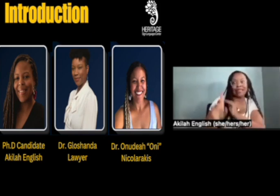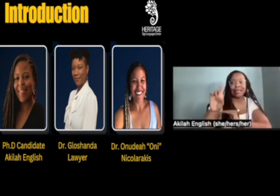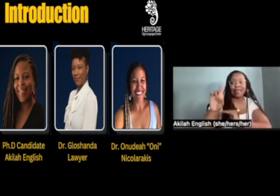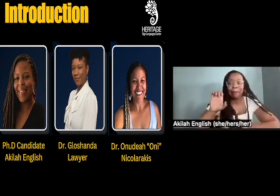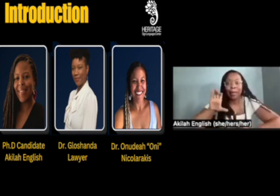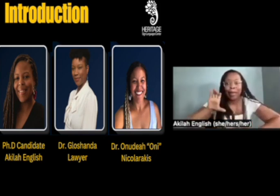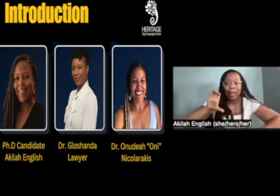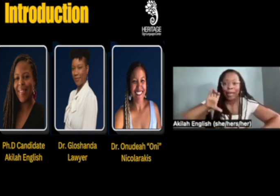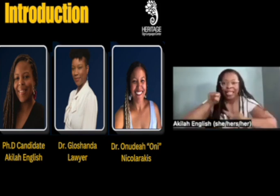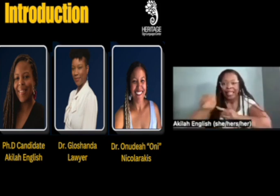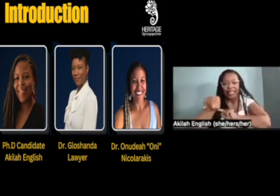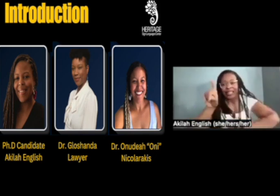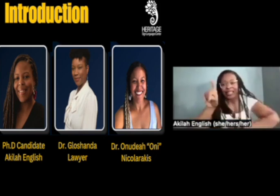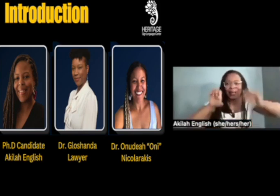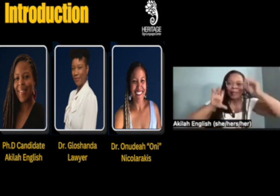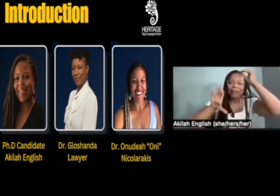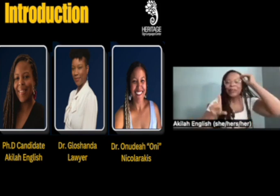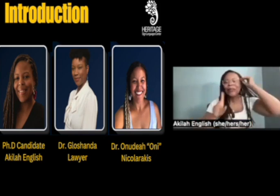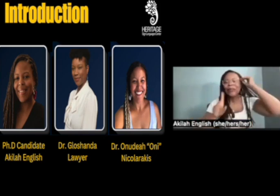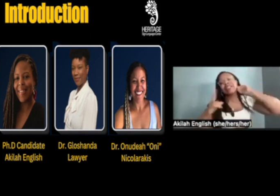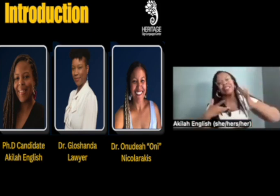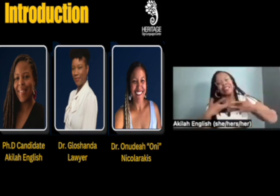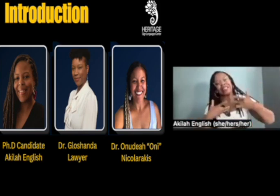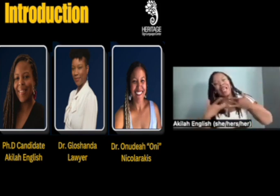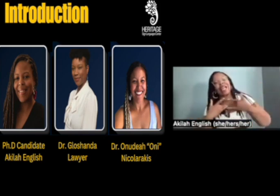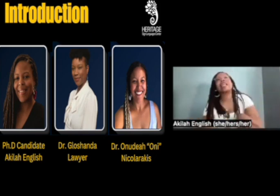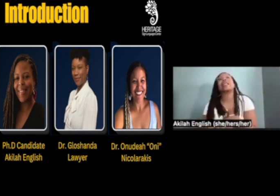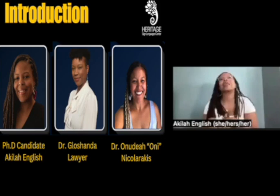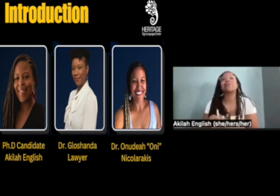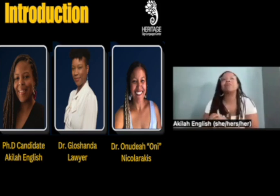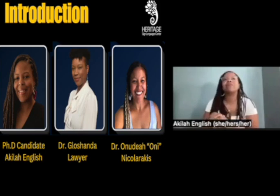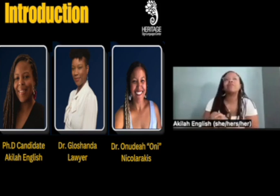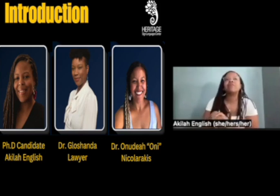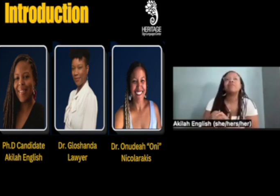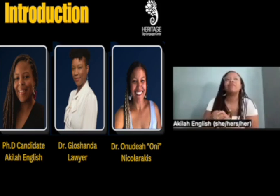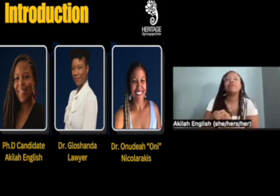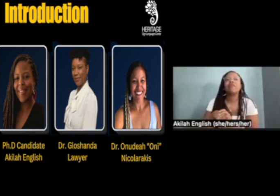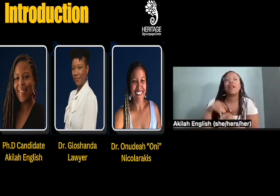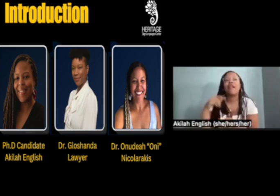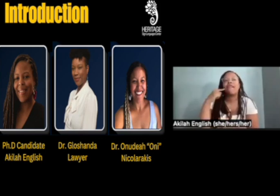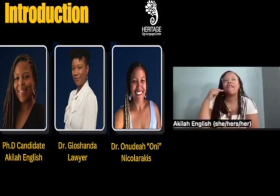writing my dissertation, and my goal is to be completed in December.